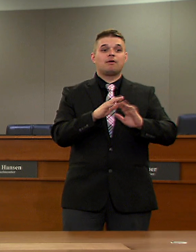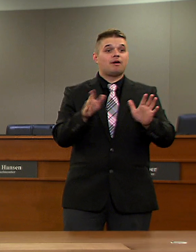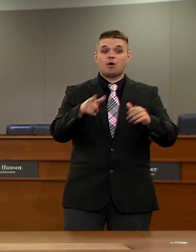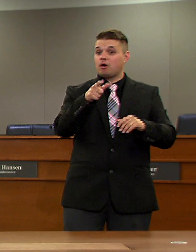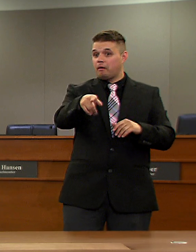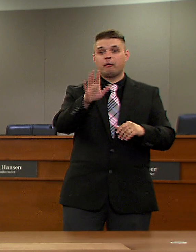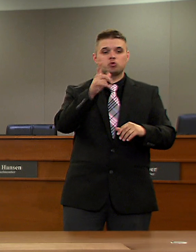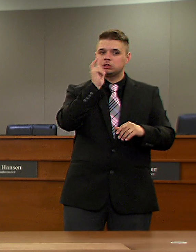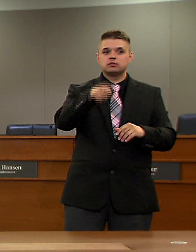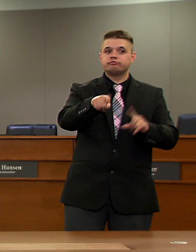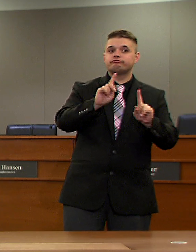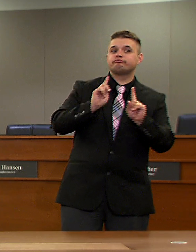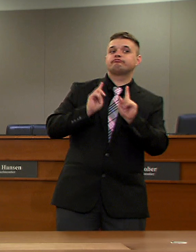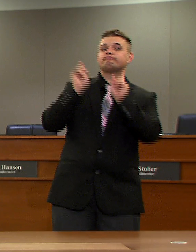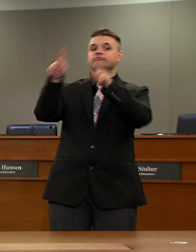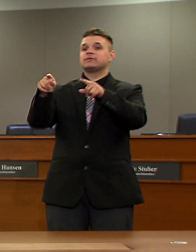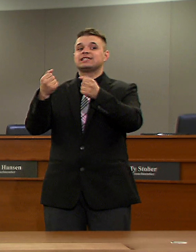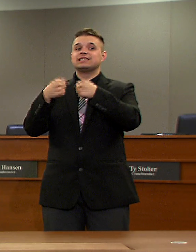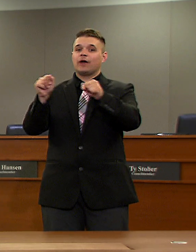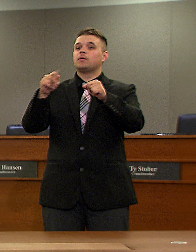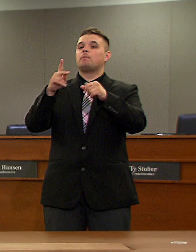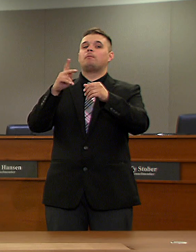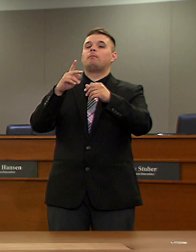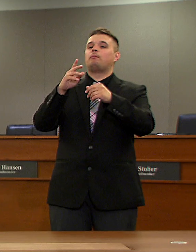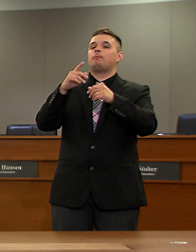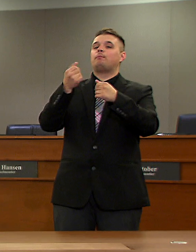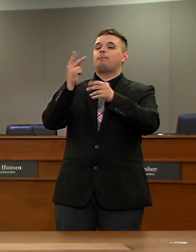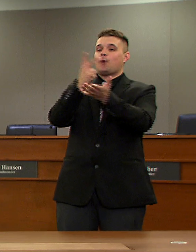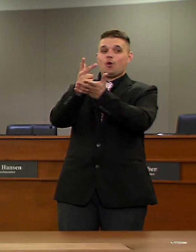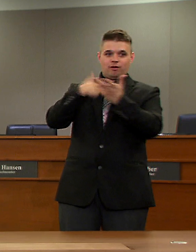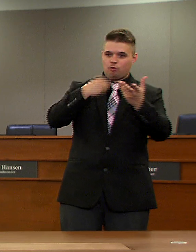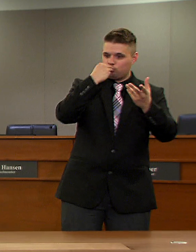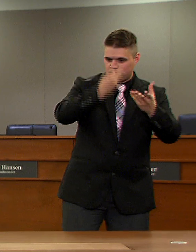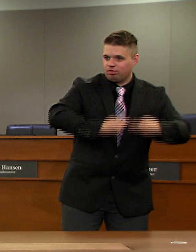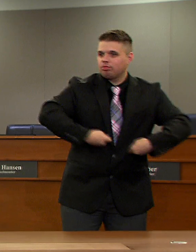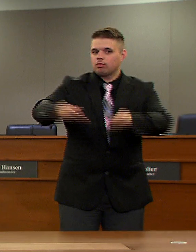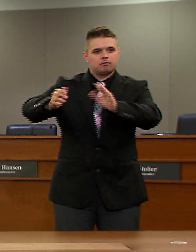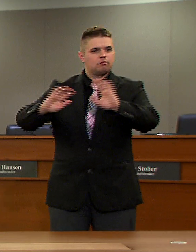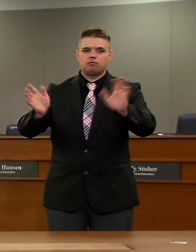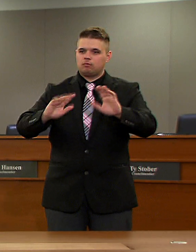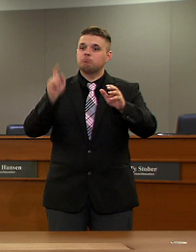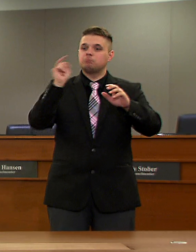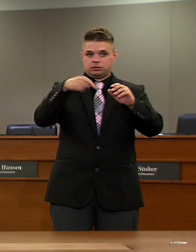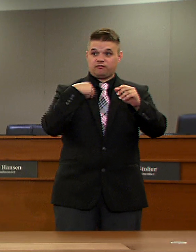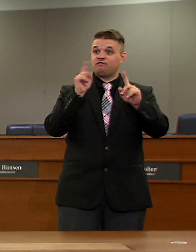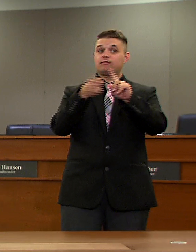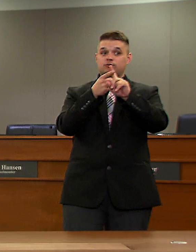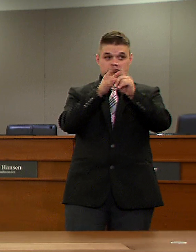zone. Instead, use this email address: